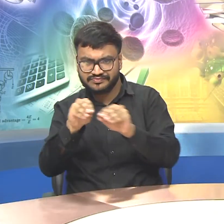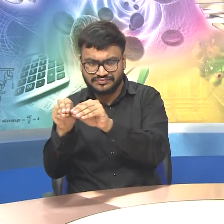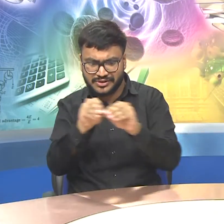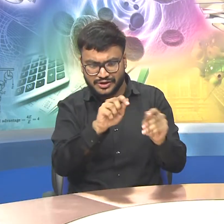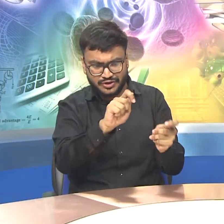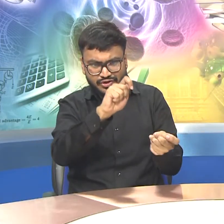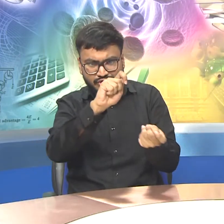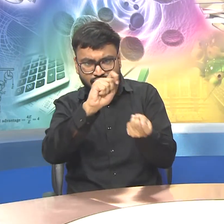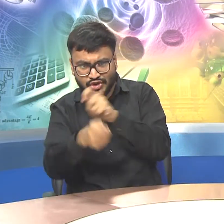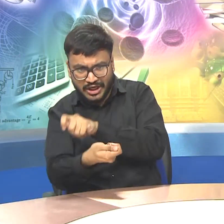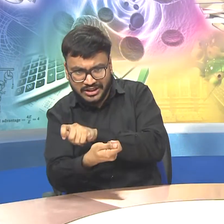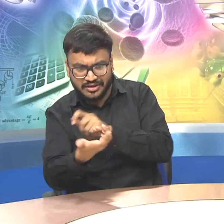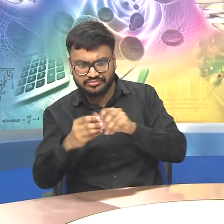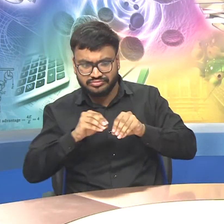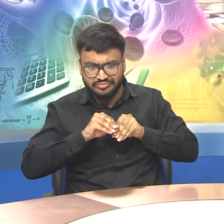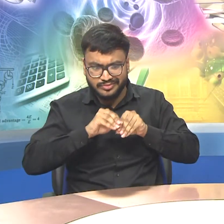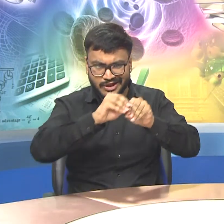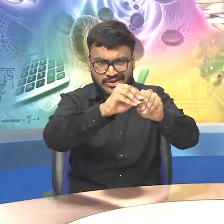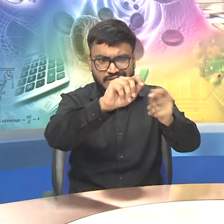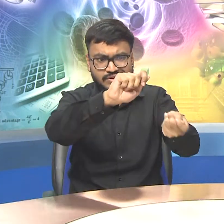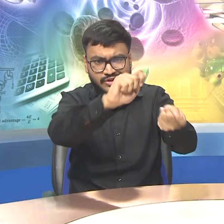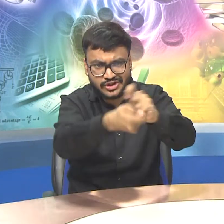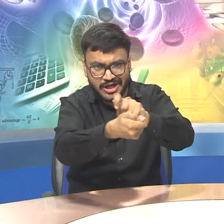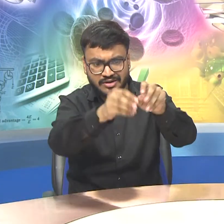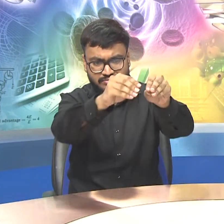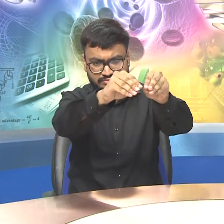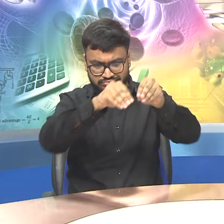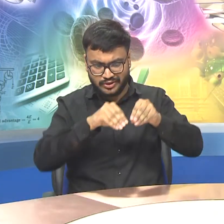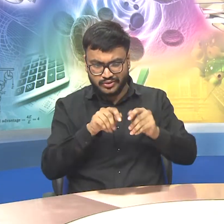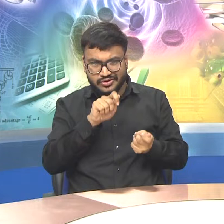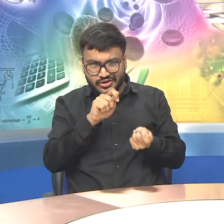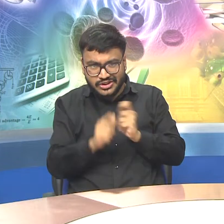towards and away from the position.